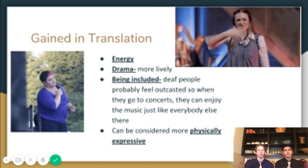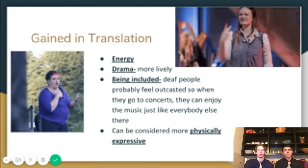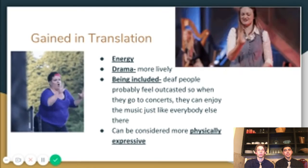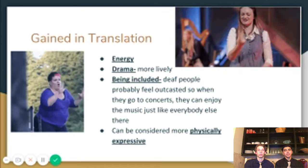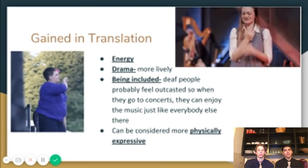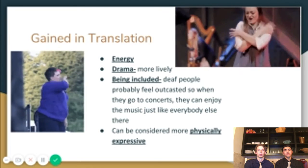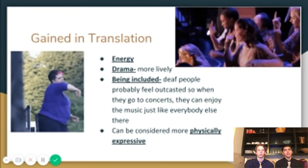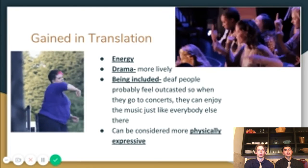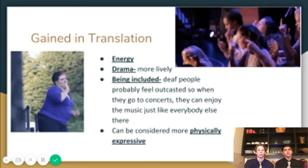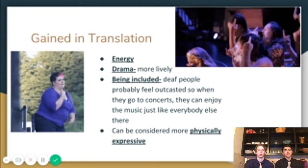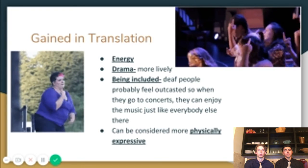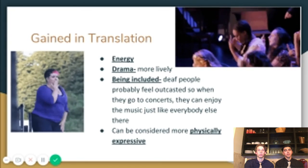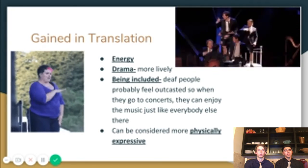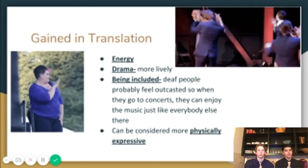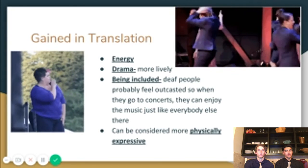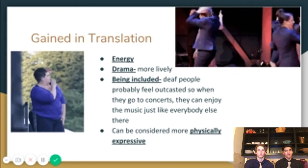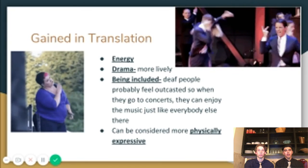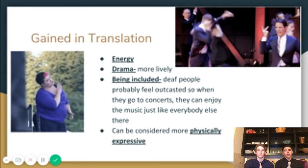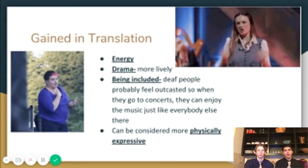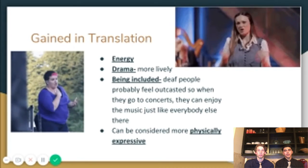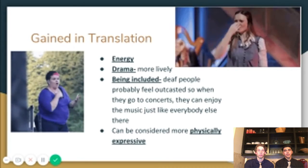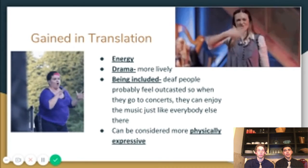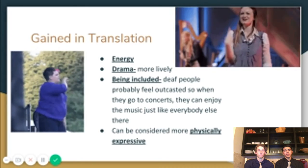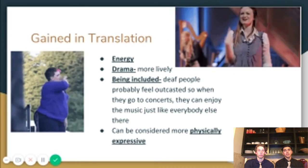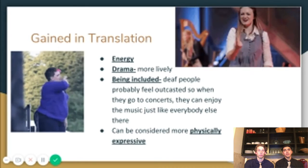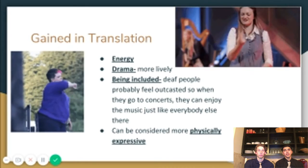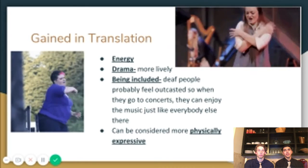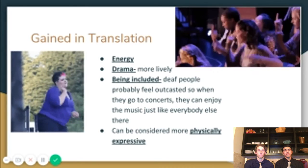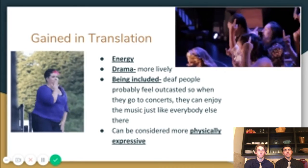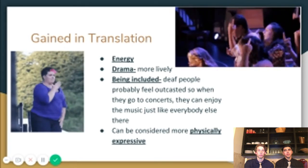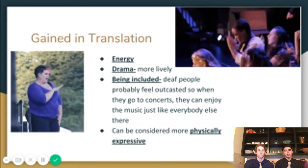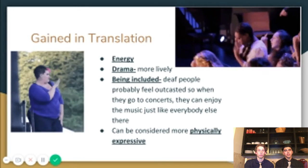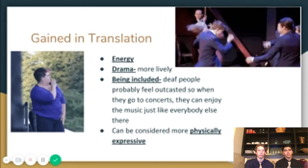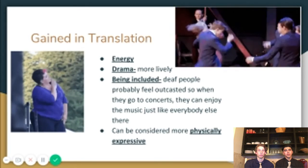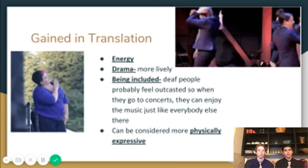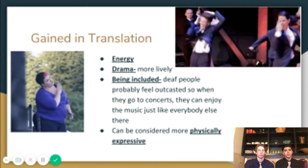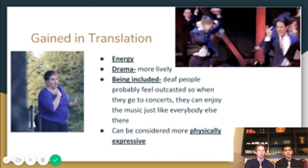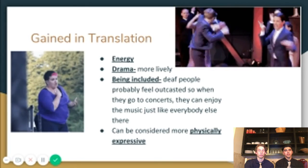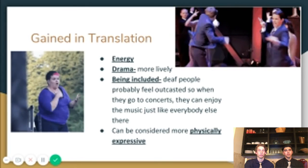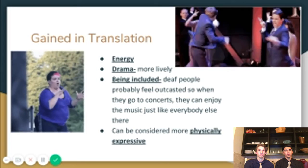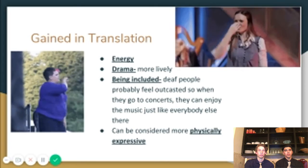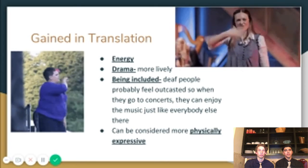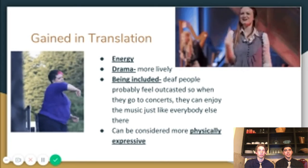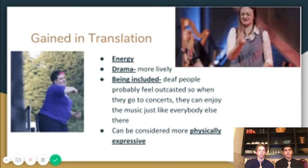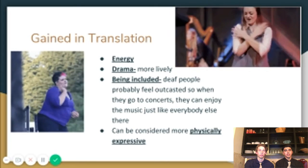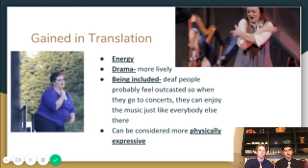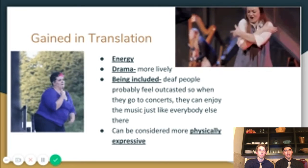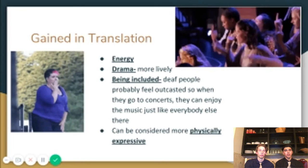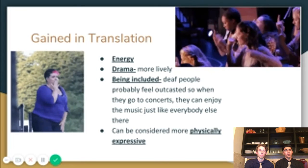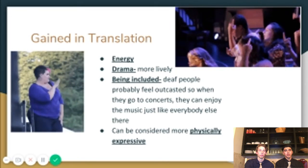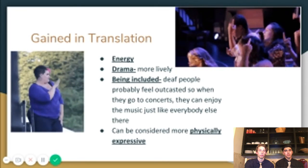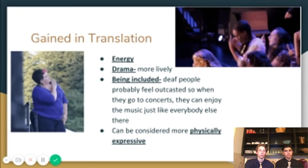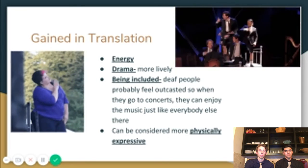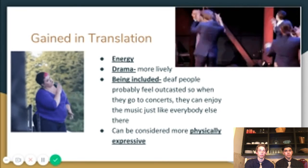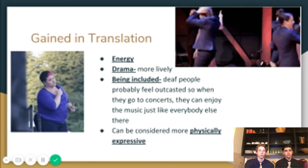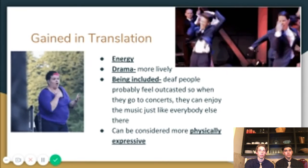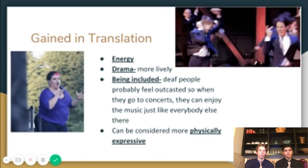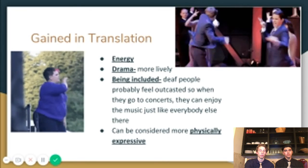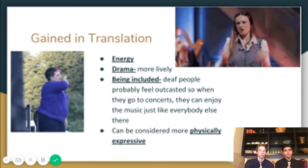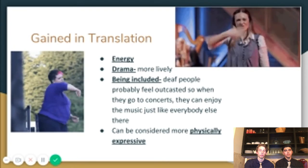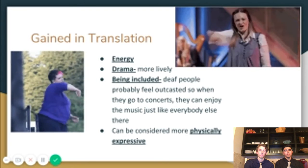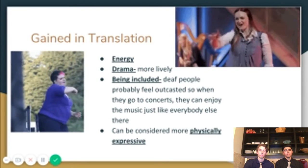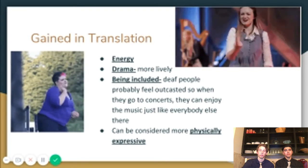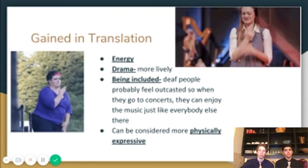that ASL is such an interactive language, once again, another thing that can be gained is the ability to express yourself more physically and open.